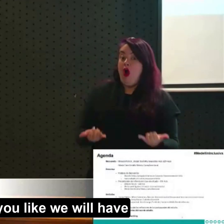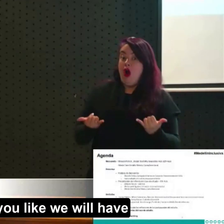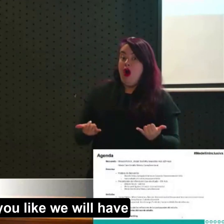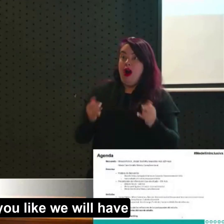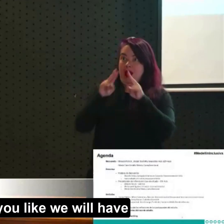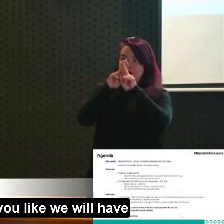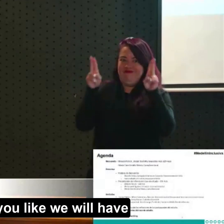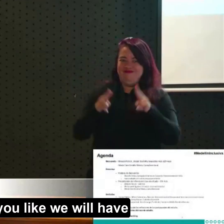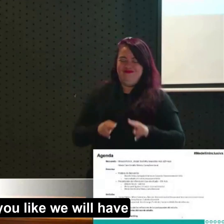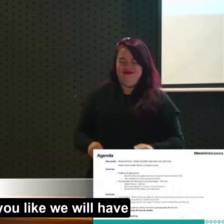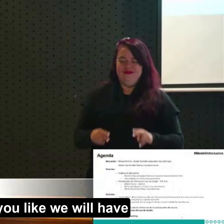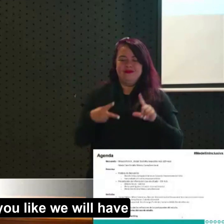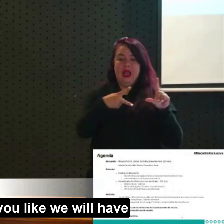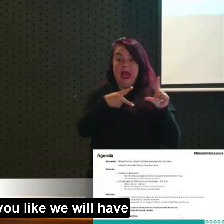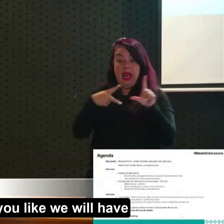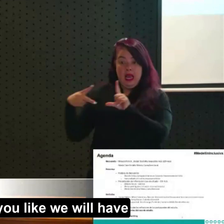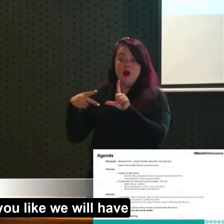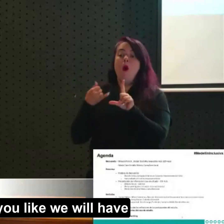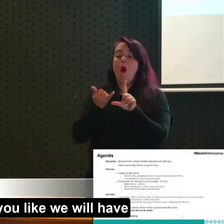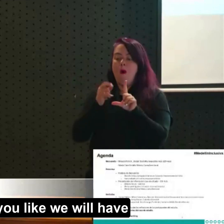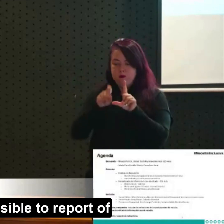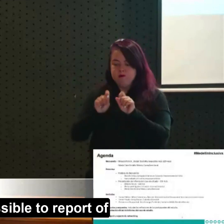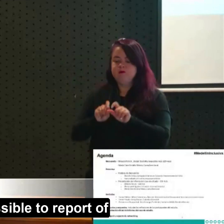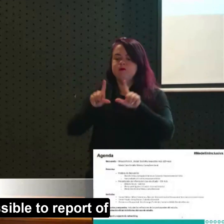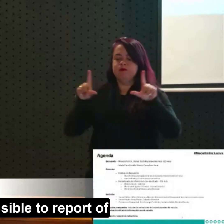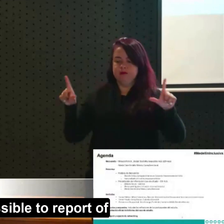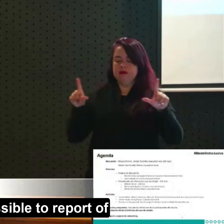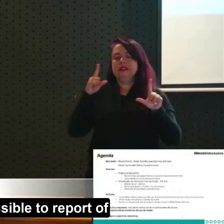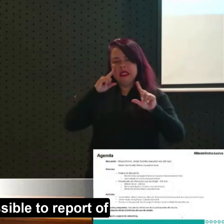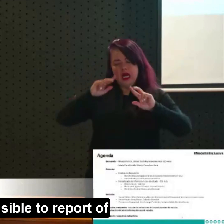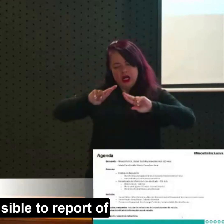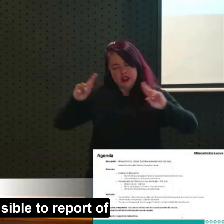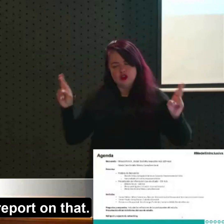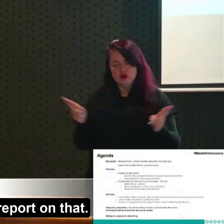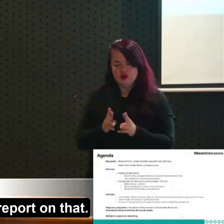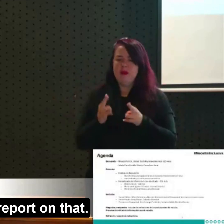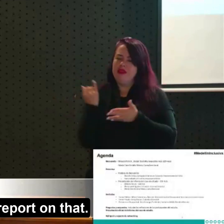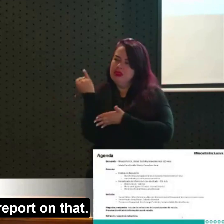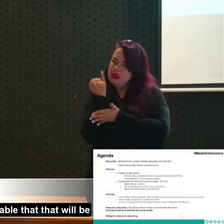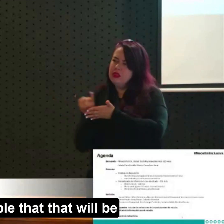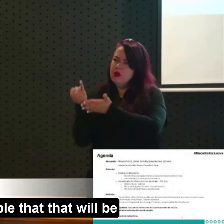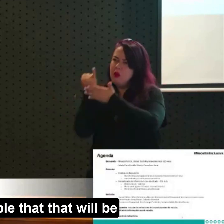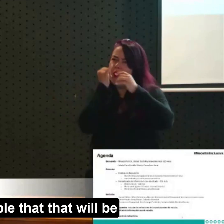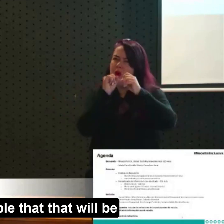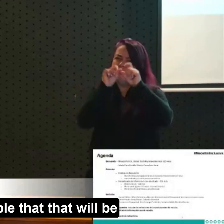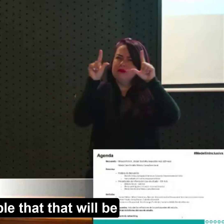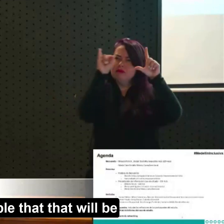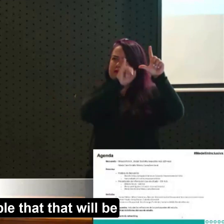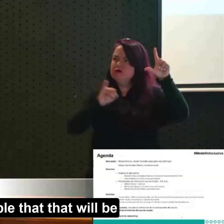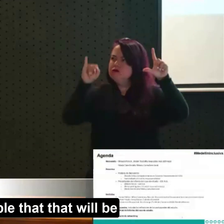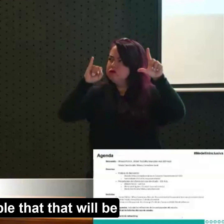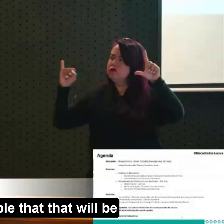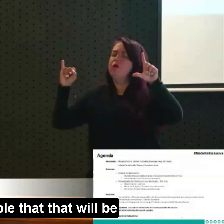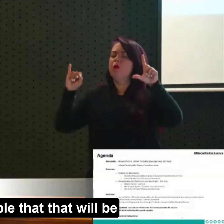Along with UI, we will have an accessible report of the report, and that will be